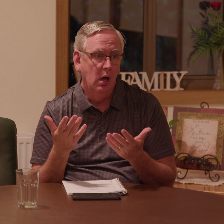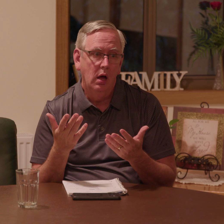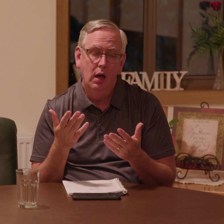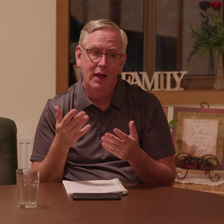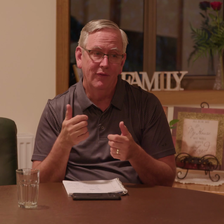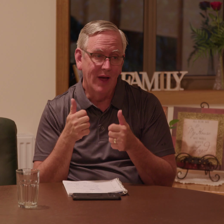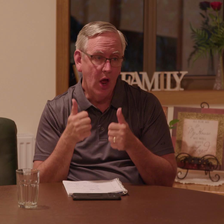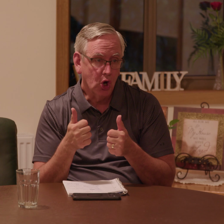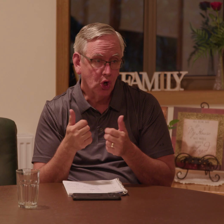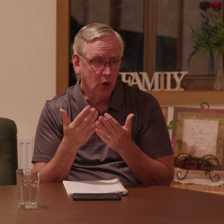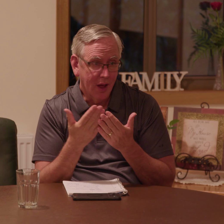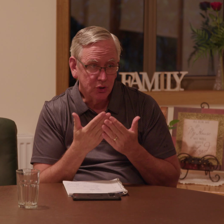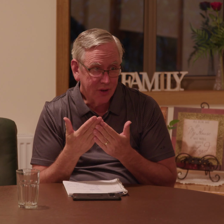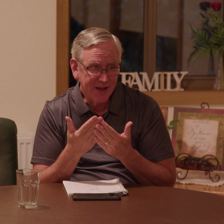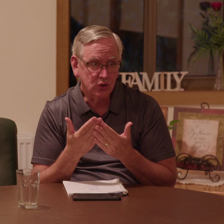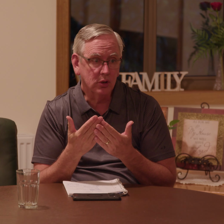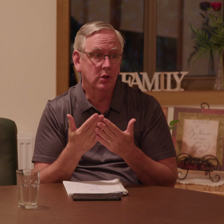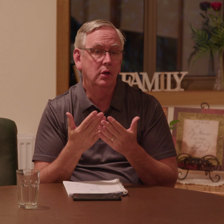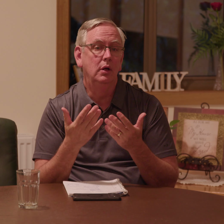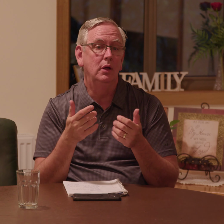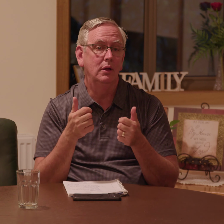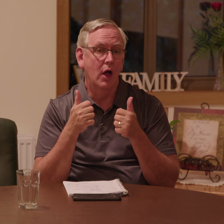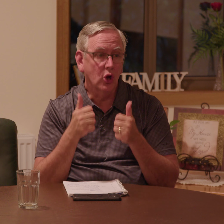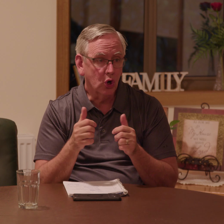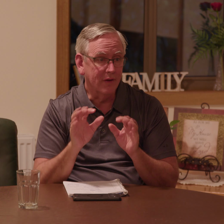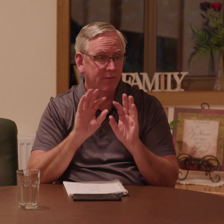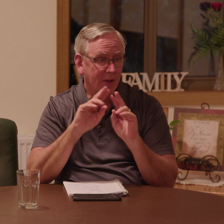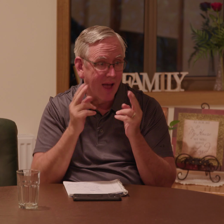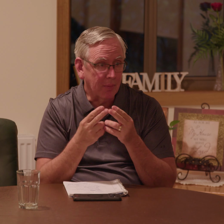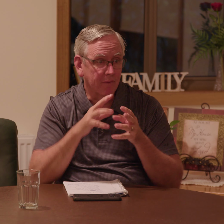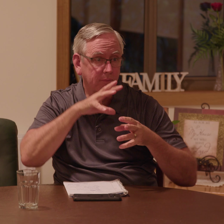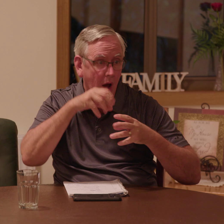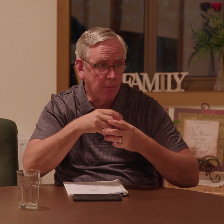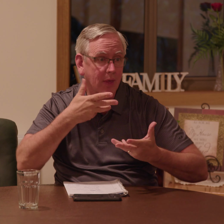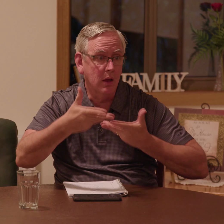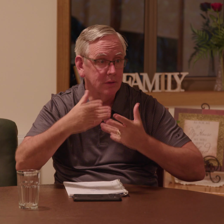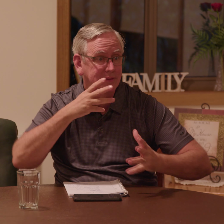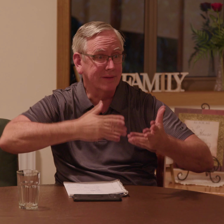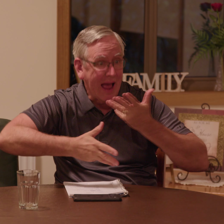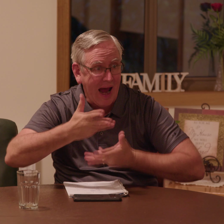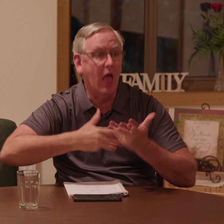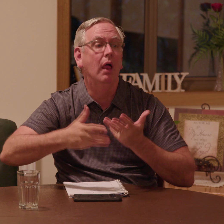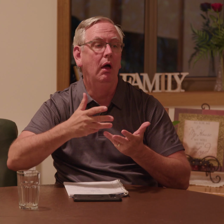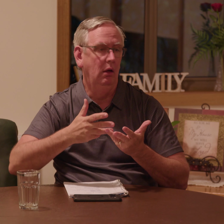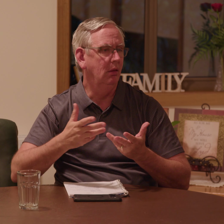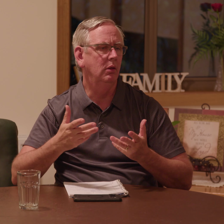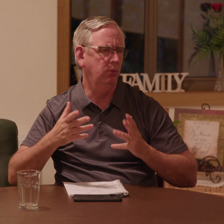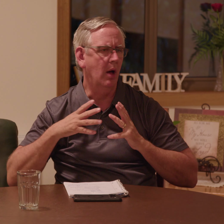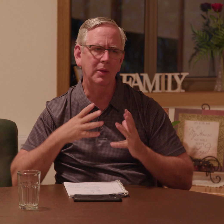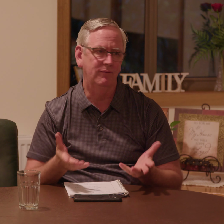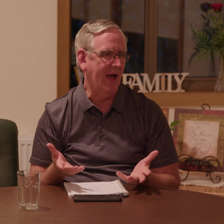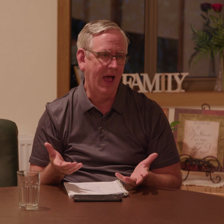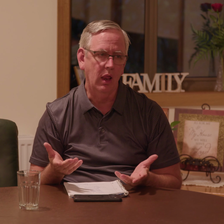deaf, and if they got a good education and had good family involvement and they had all the right things, then